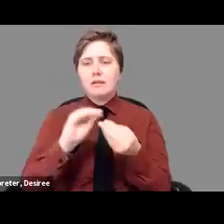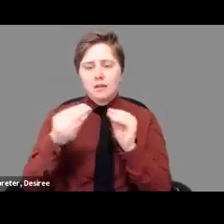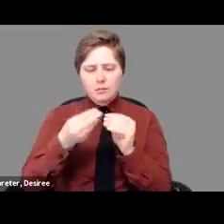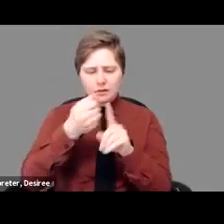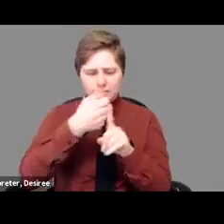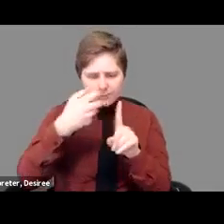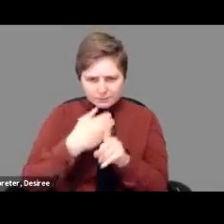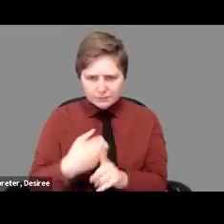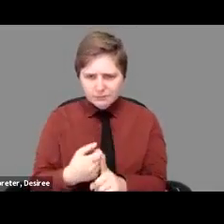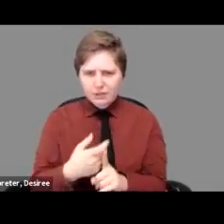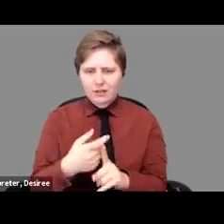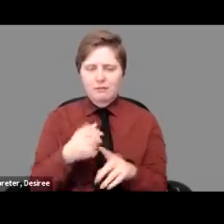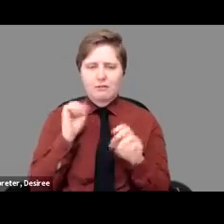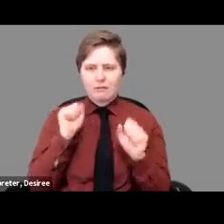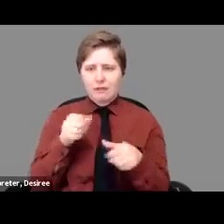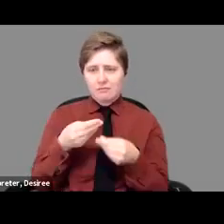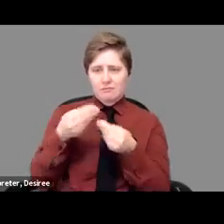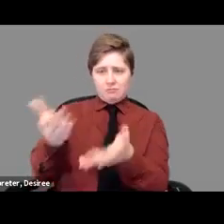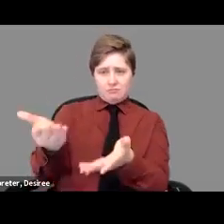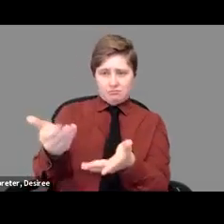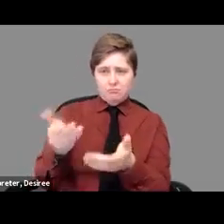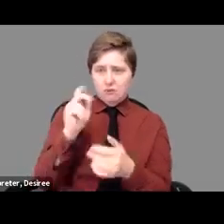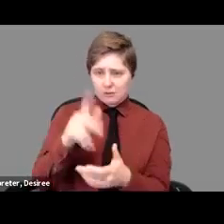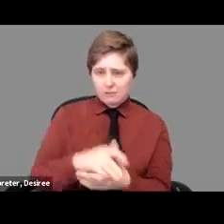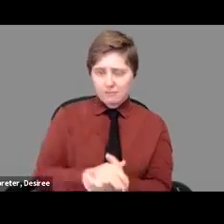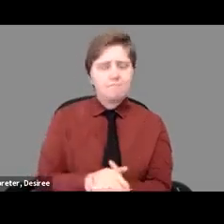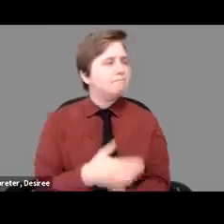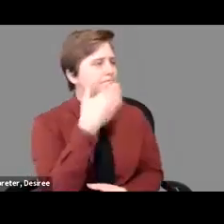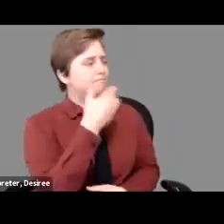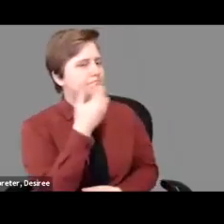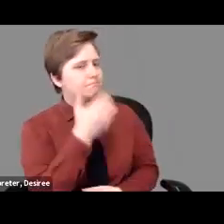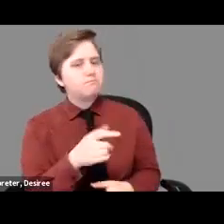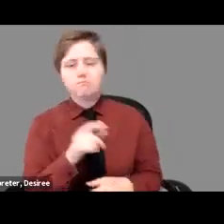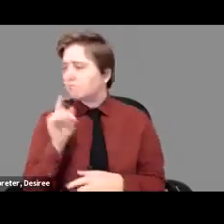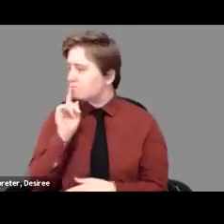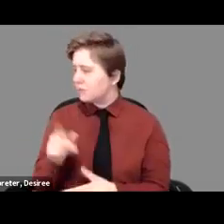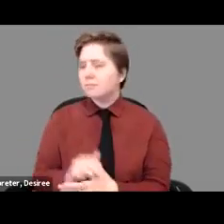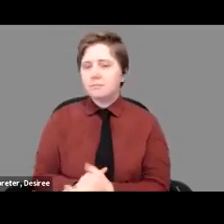to be able to report back out to you. Okay, thank you. Sure.